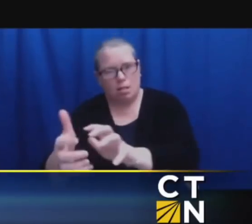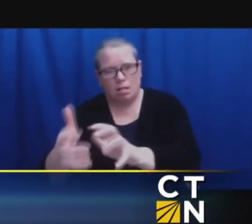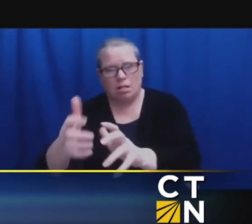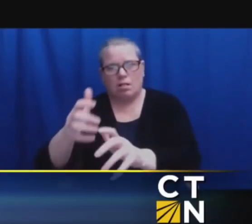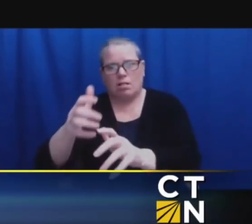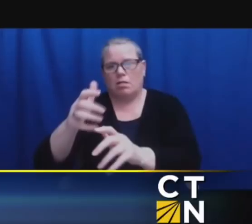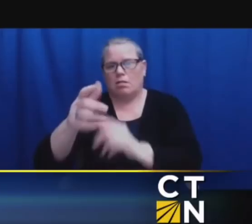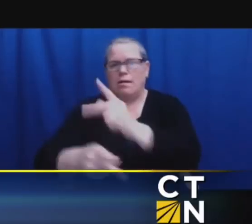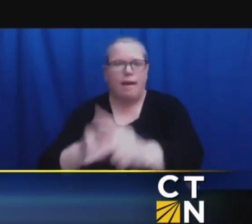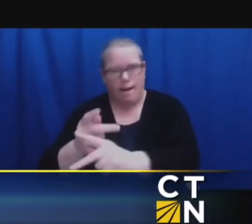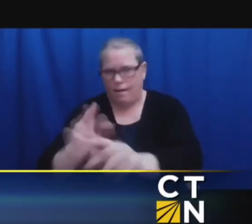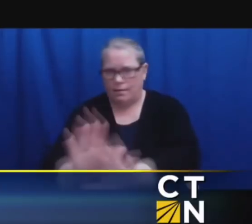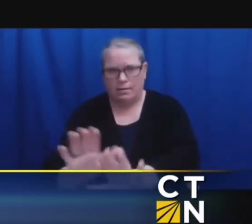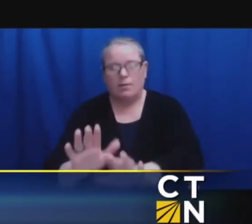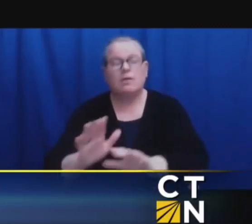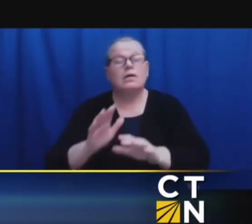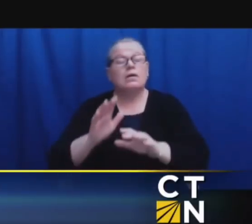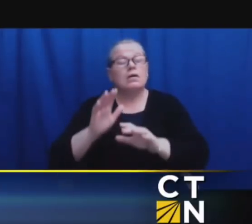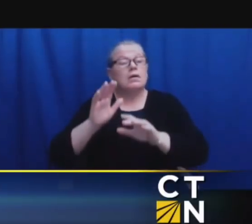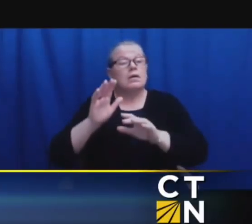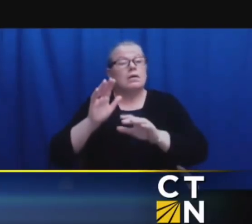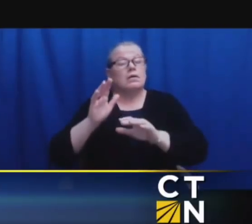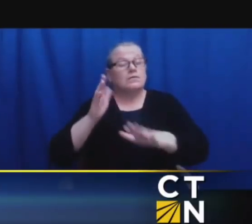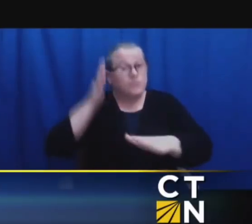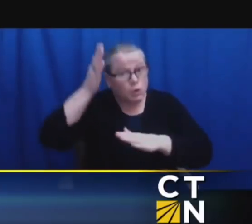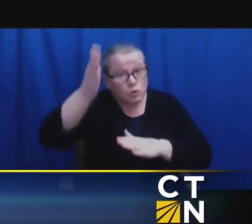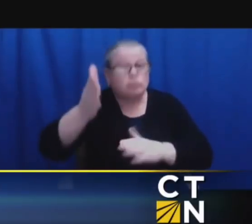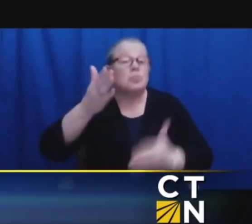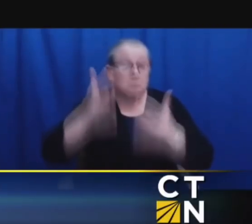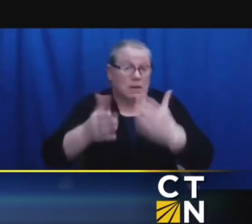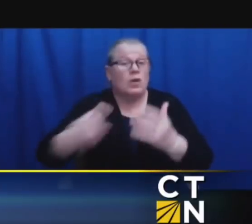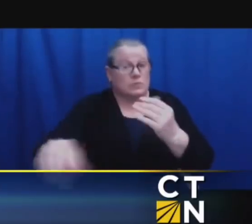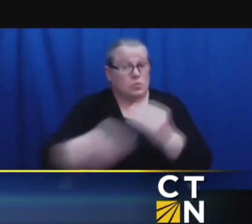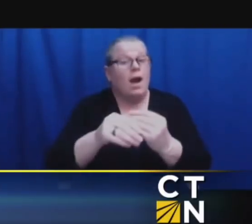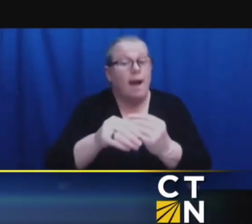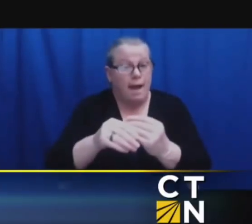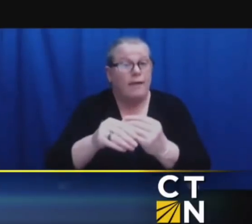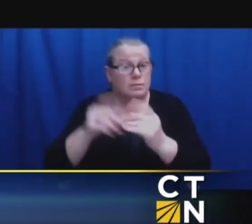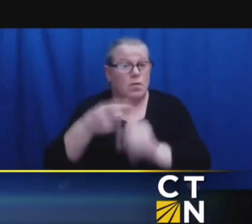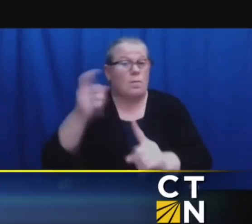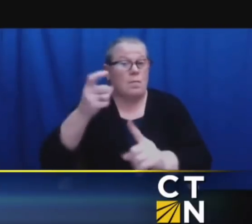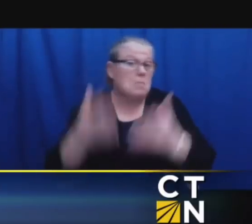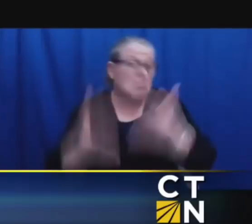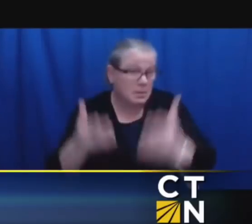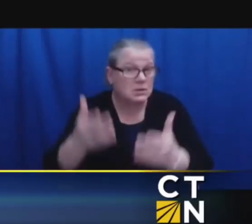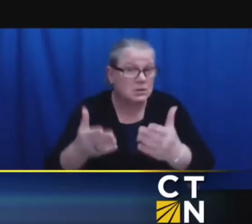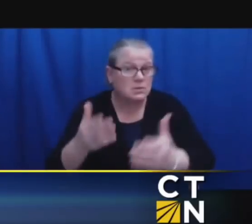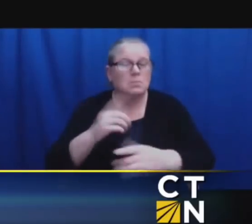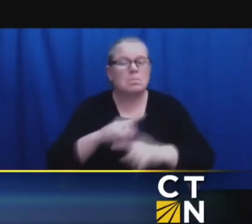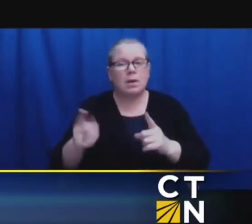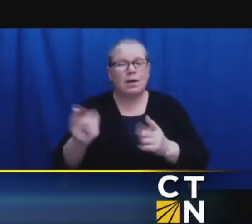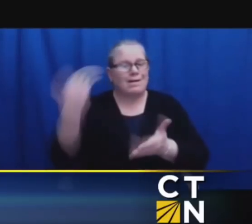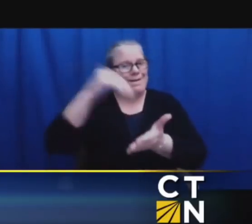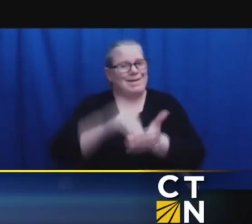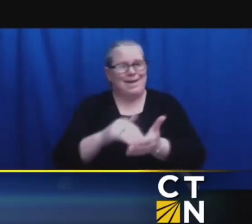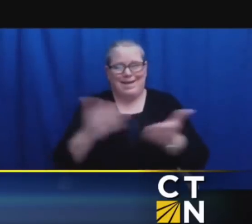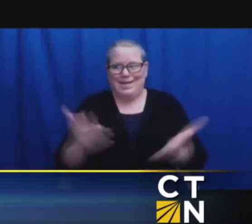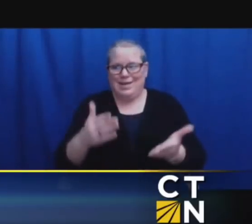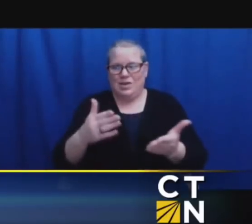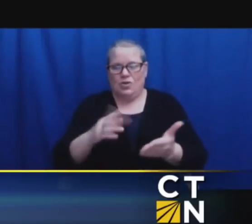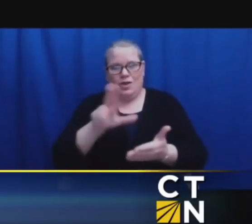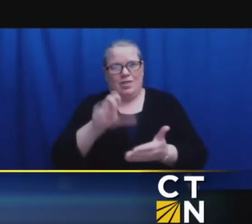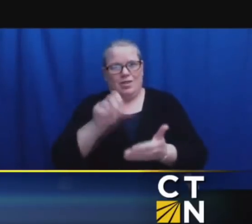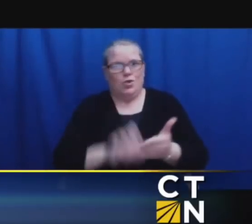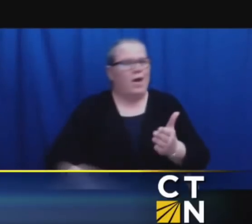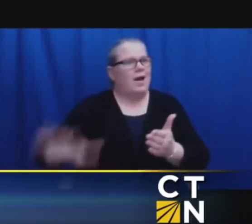going to have to do. Again, if individuals in this country, and it's their